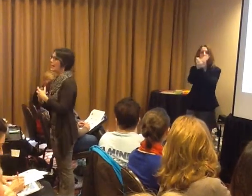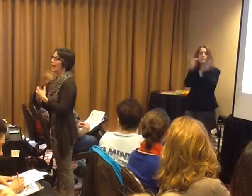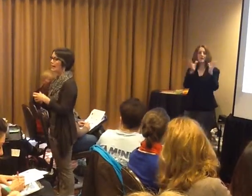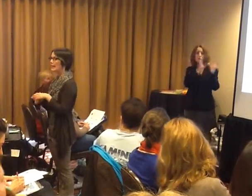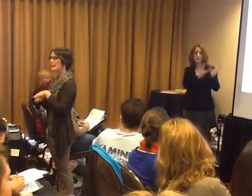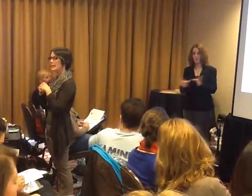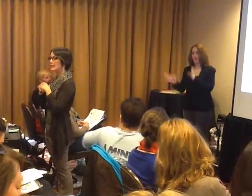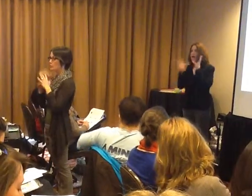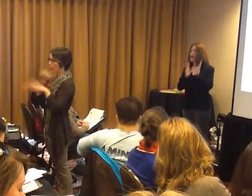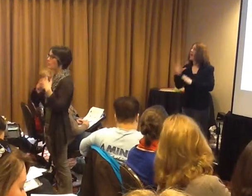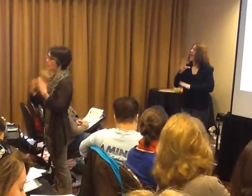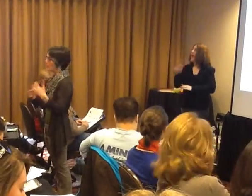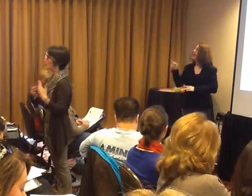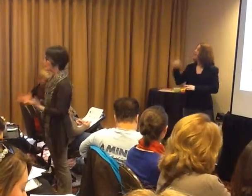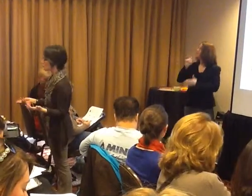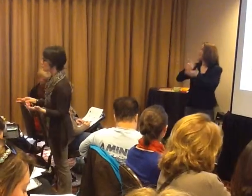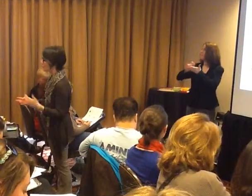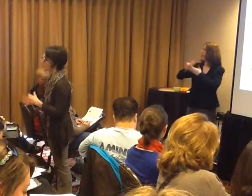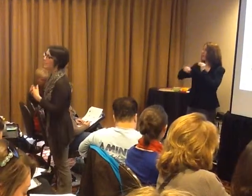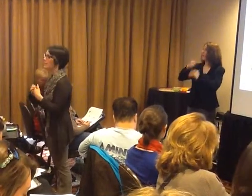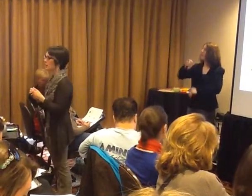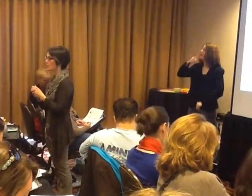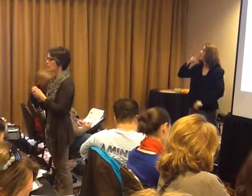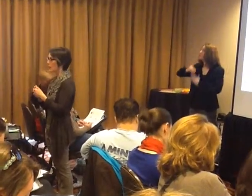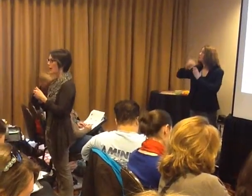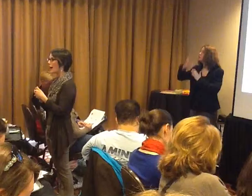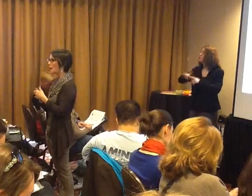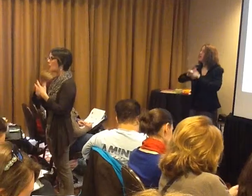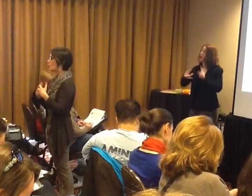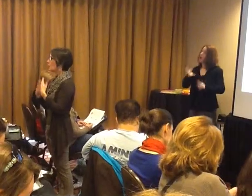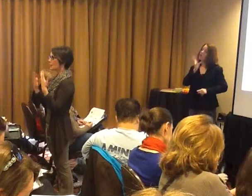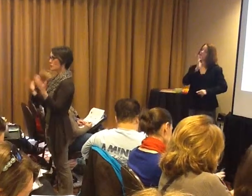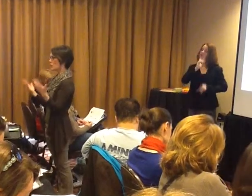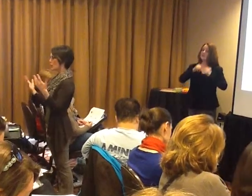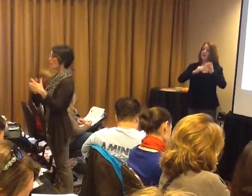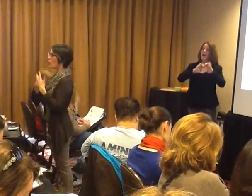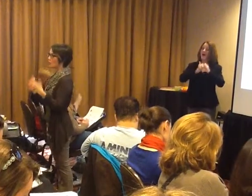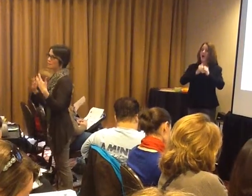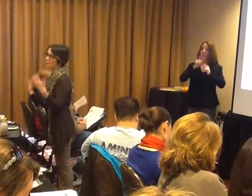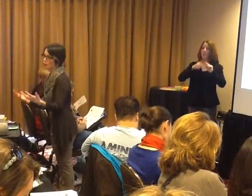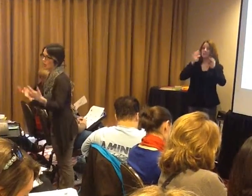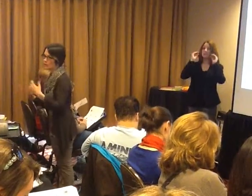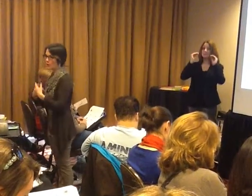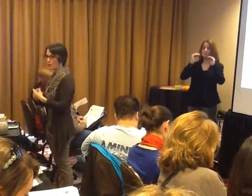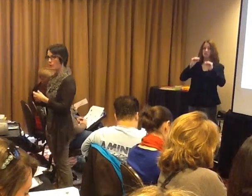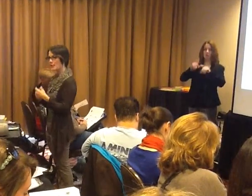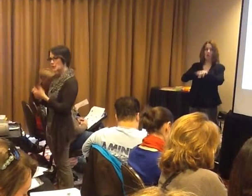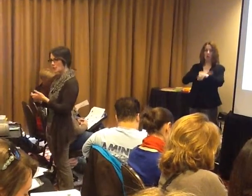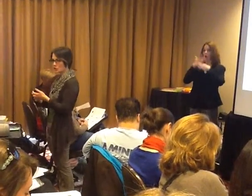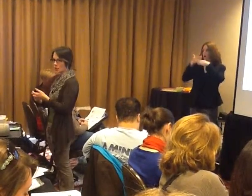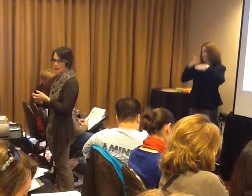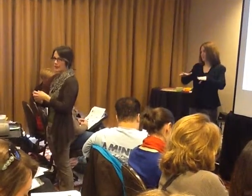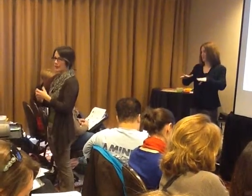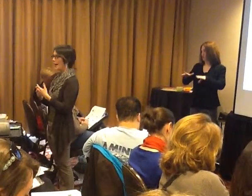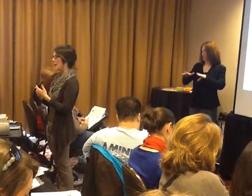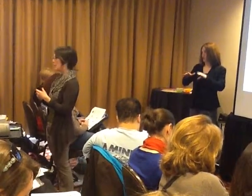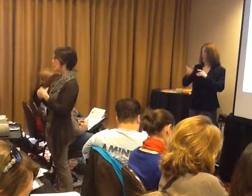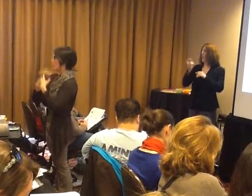plan, and he is writing about hearing students, but he talks about how when you're teaching long division or when you're